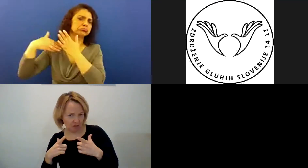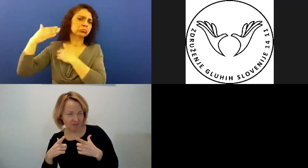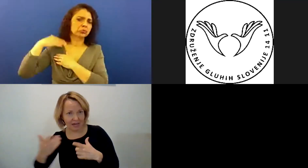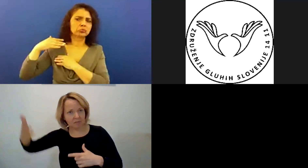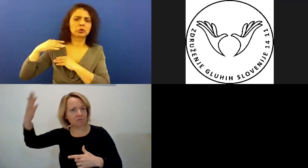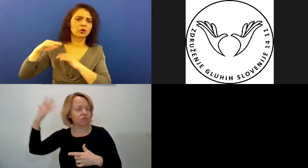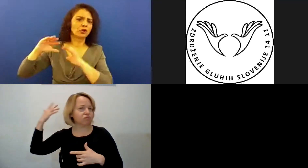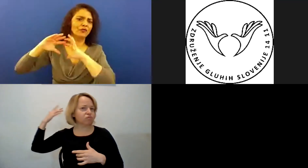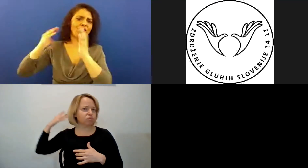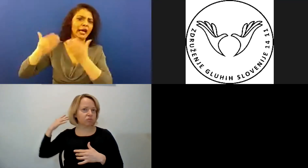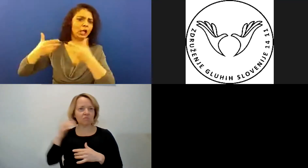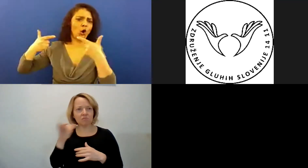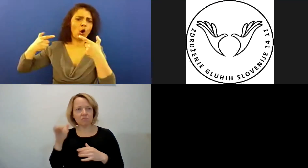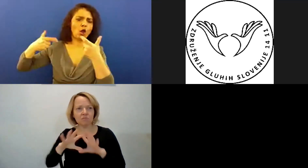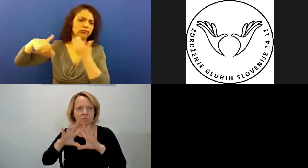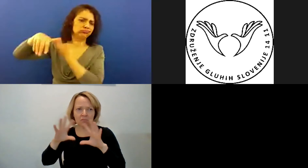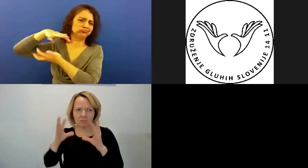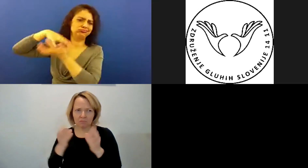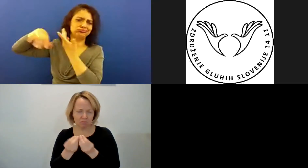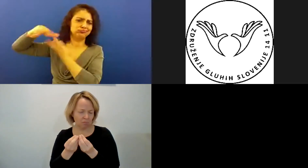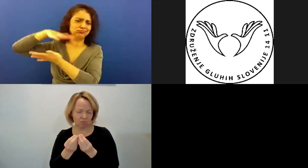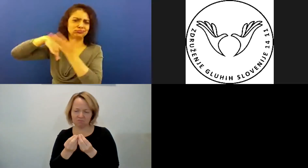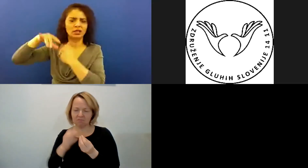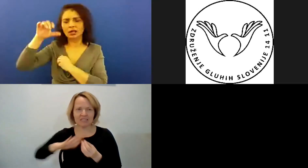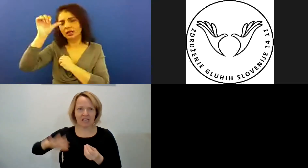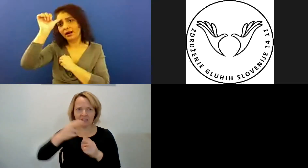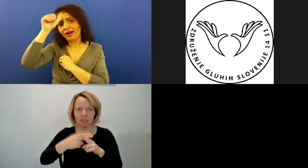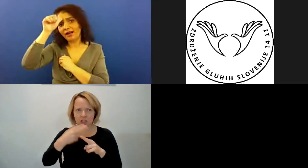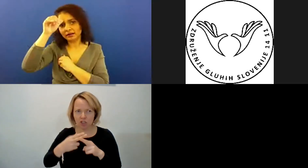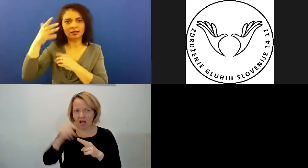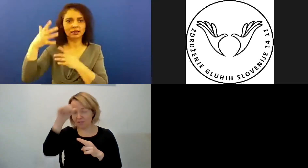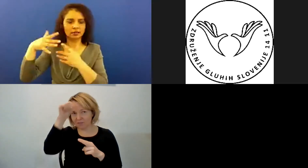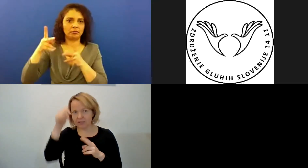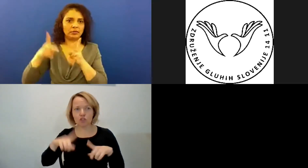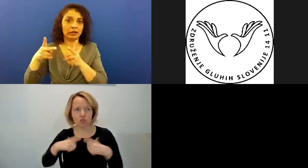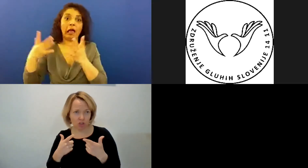or 192, so way back when,